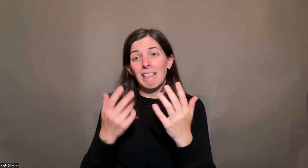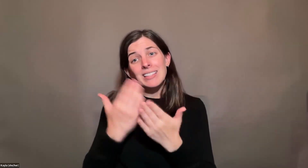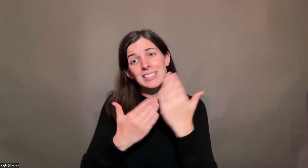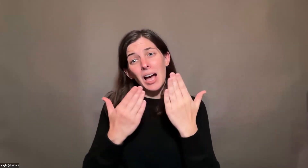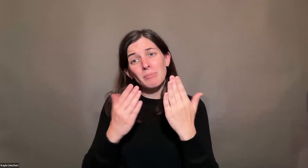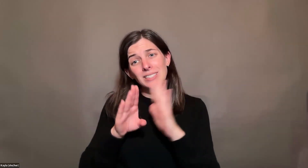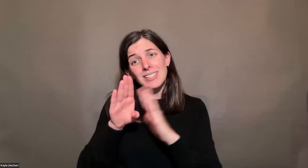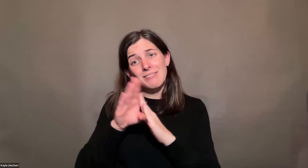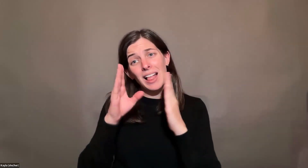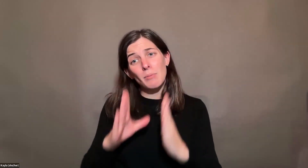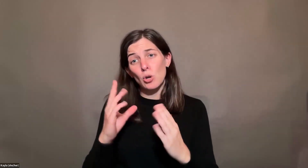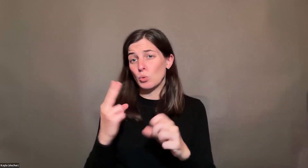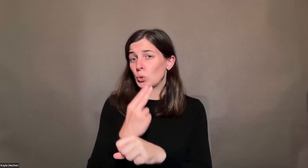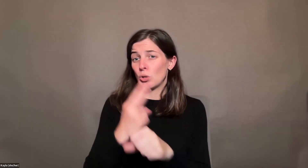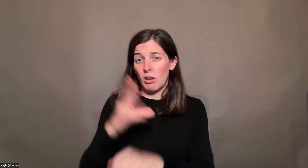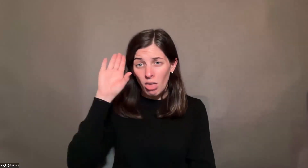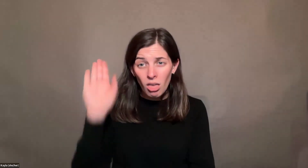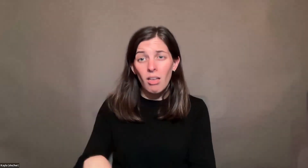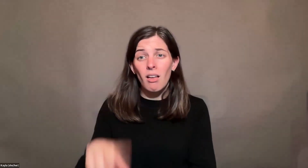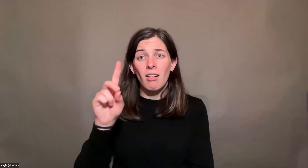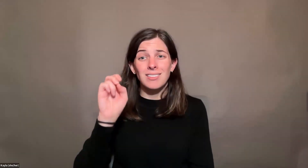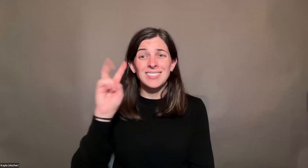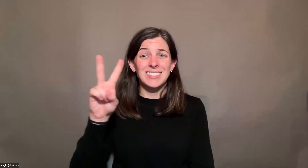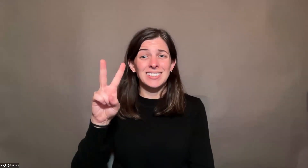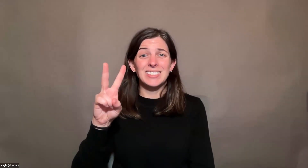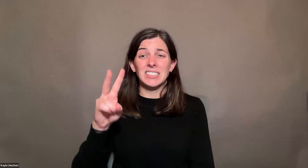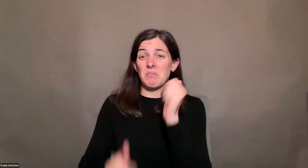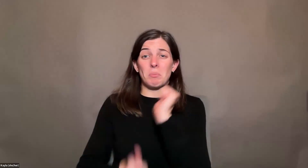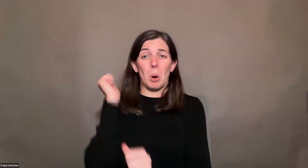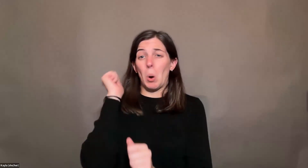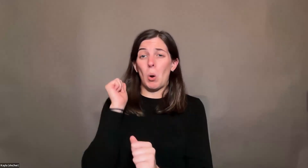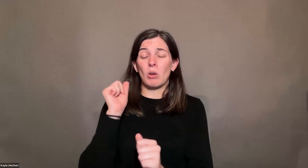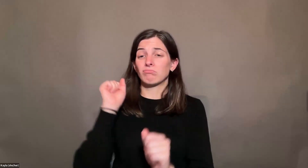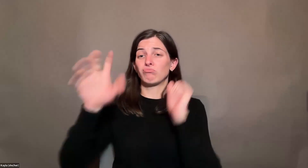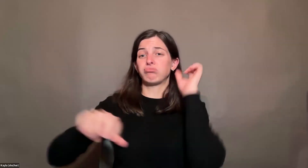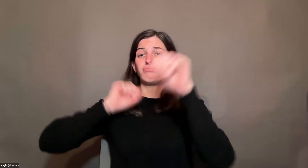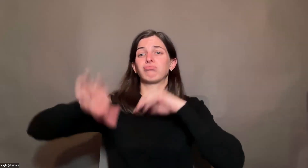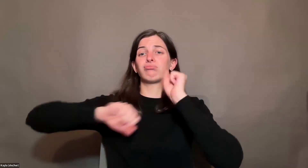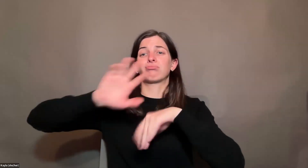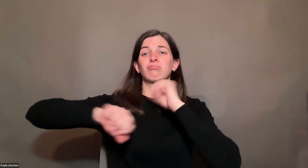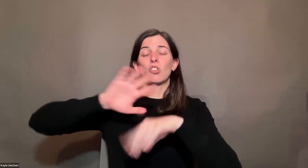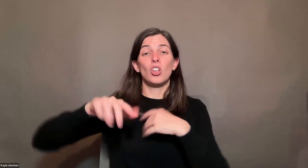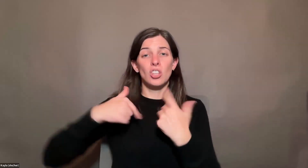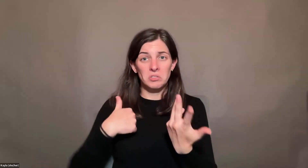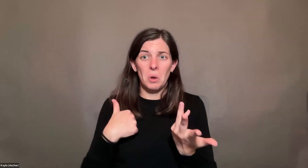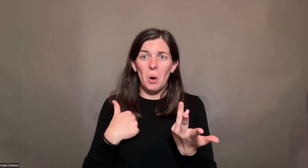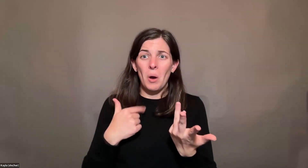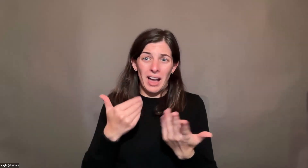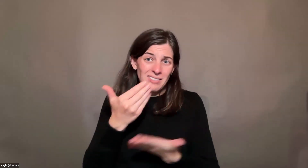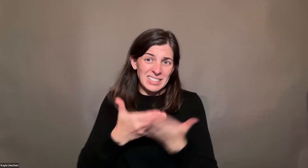uh, div most of the places. So avoid use div most of the places. There are some most